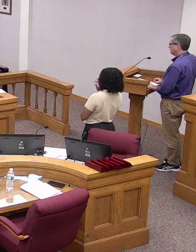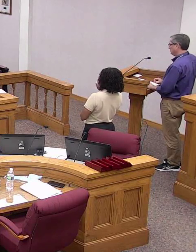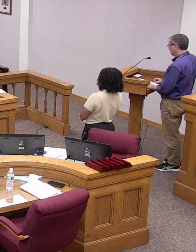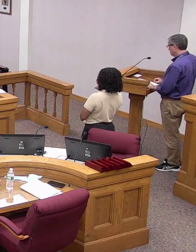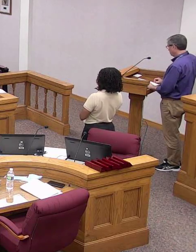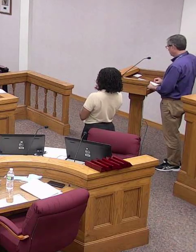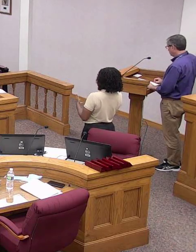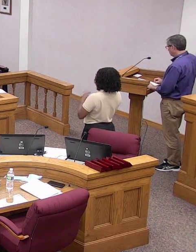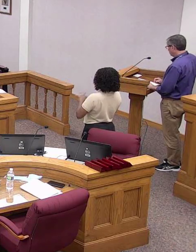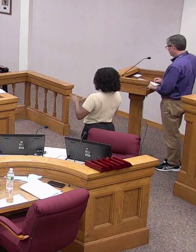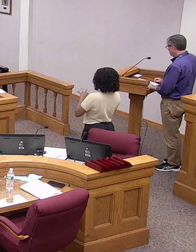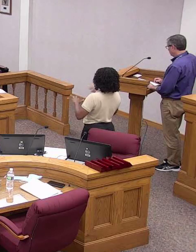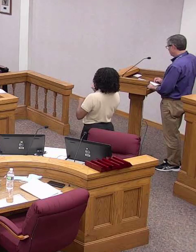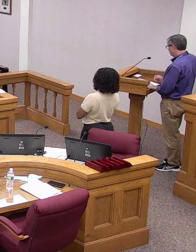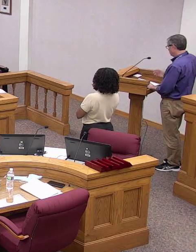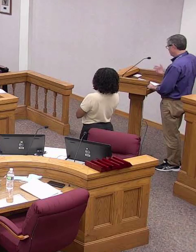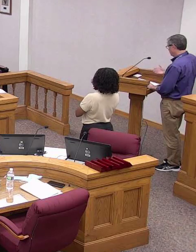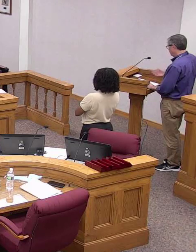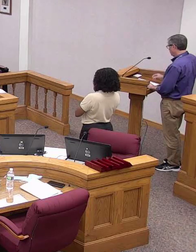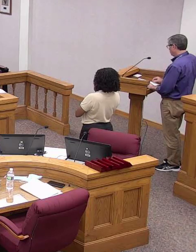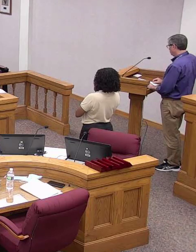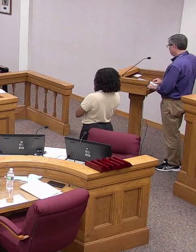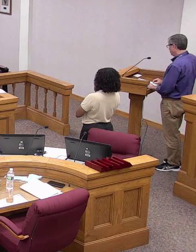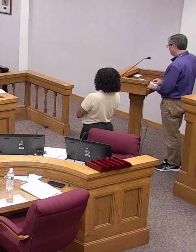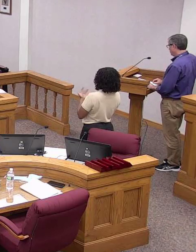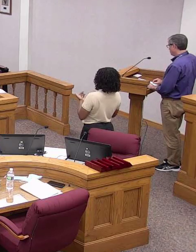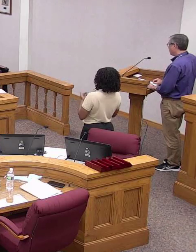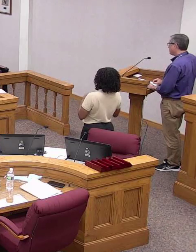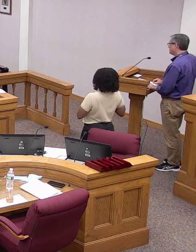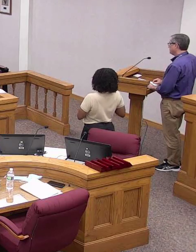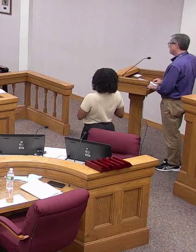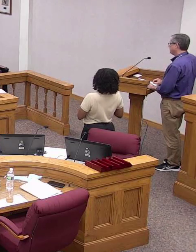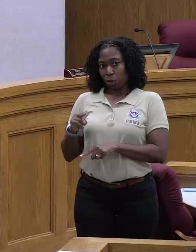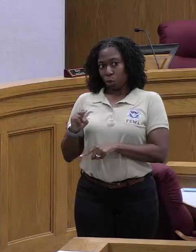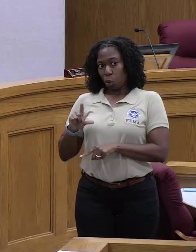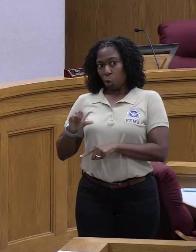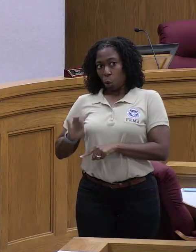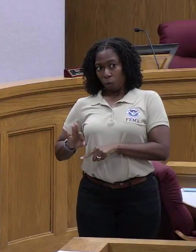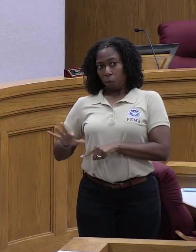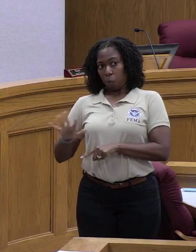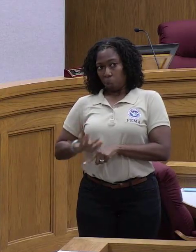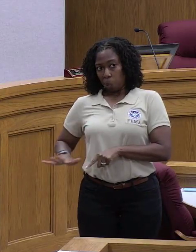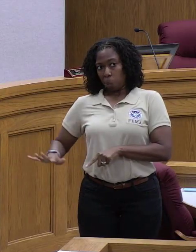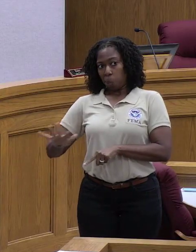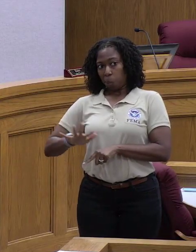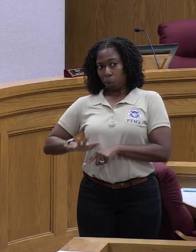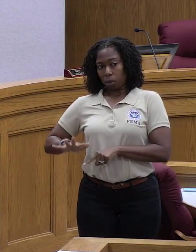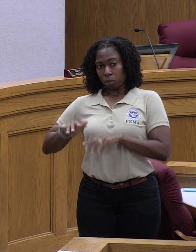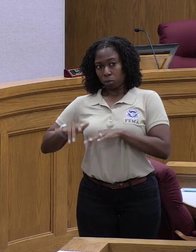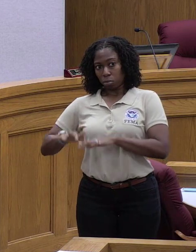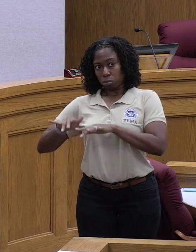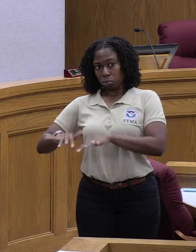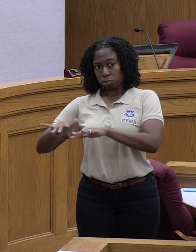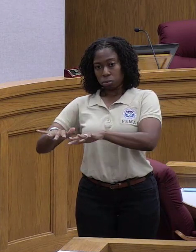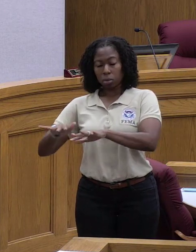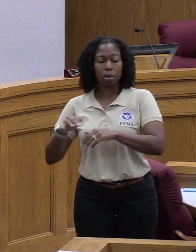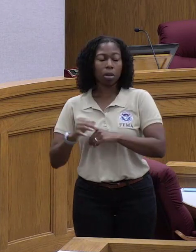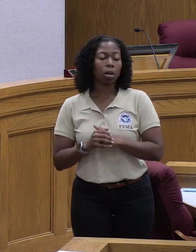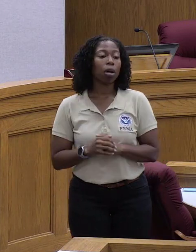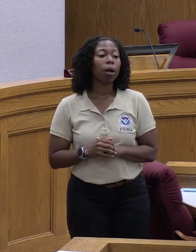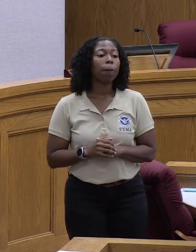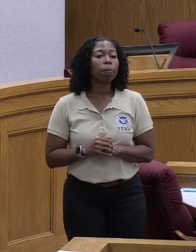active in the Gulf. And of course, if for those watching, you can tell the news is good, much better for our